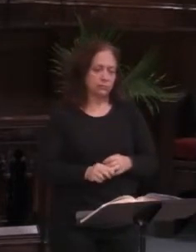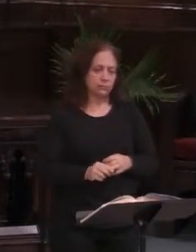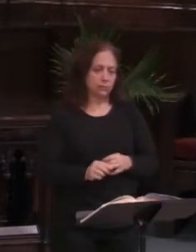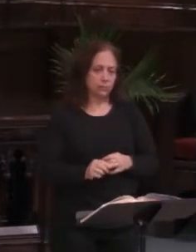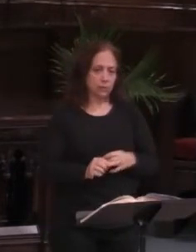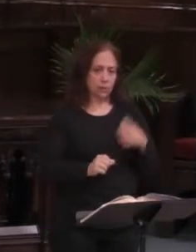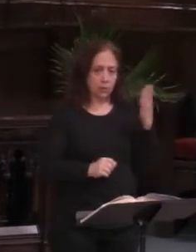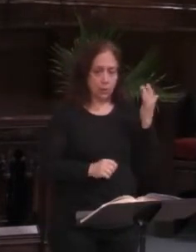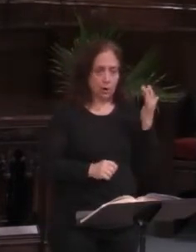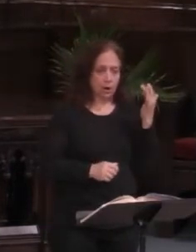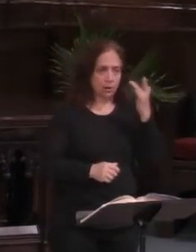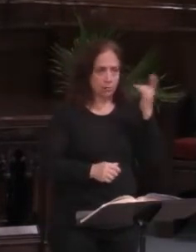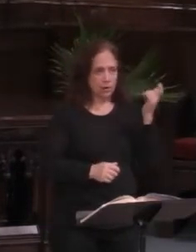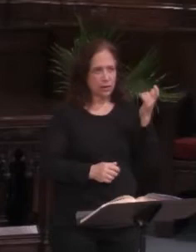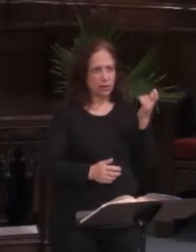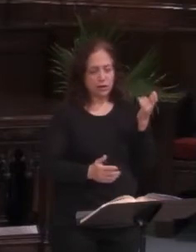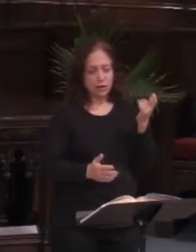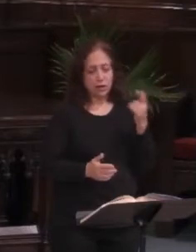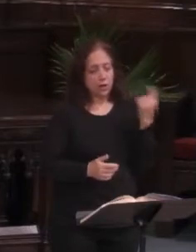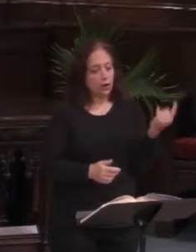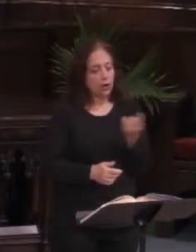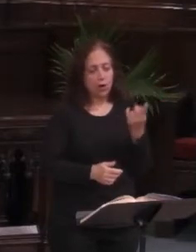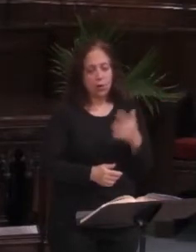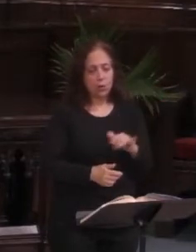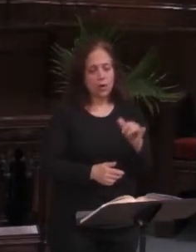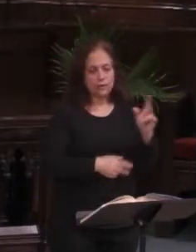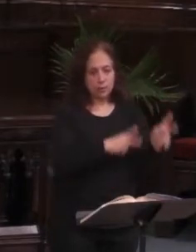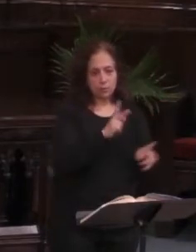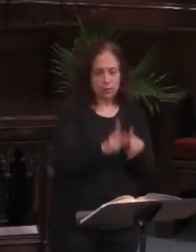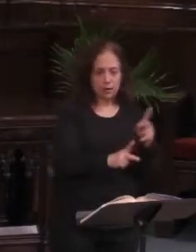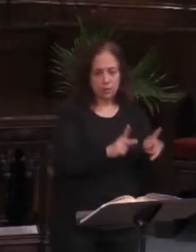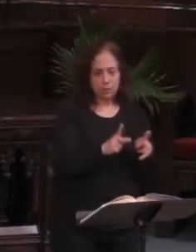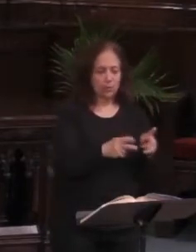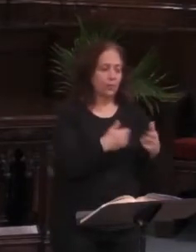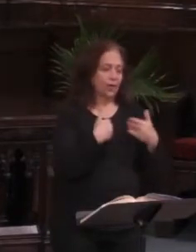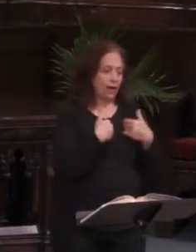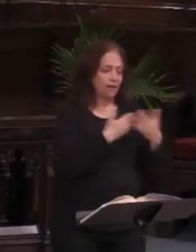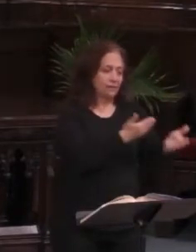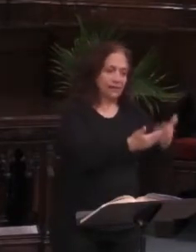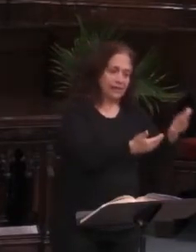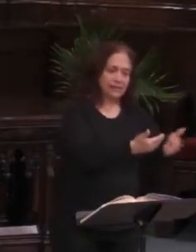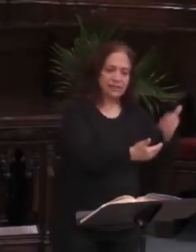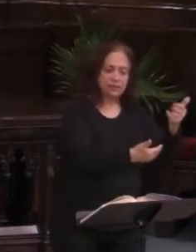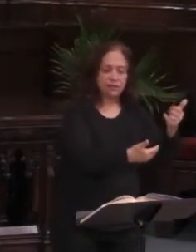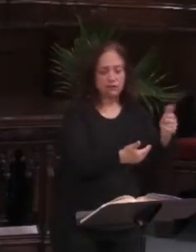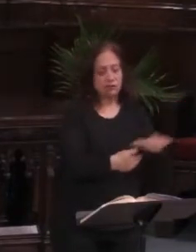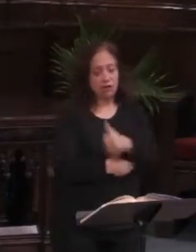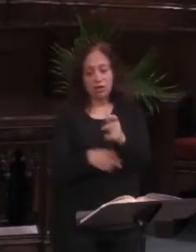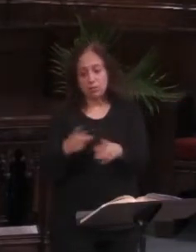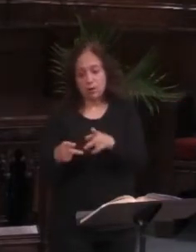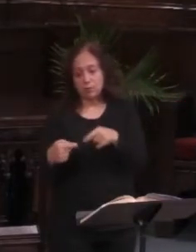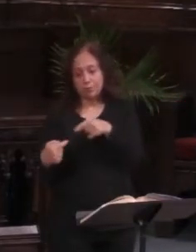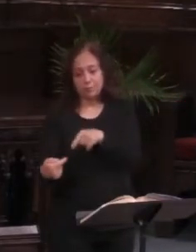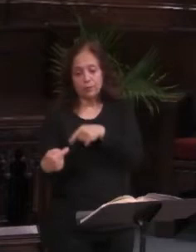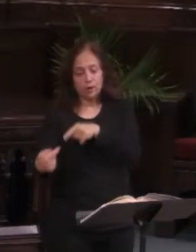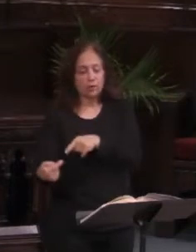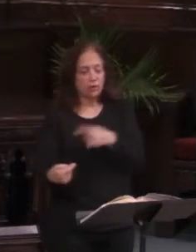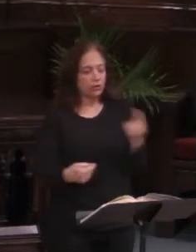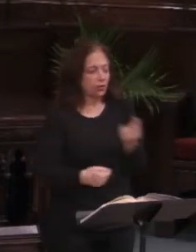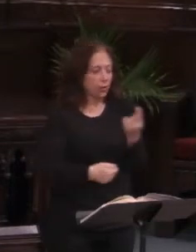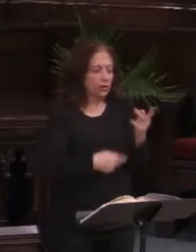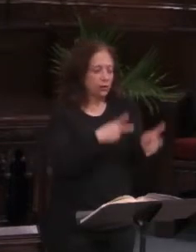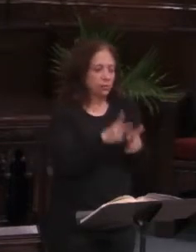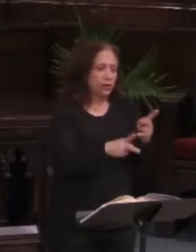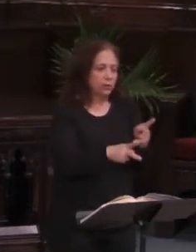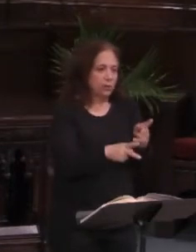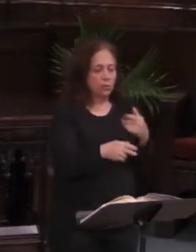You see, there will always be people who have it easier than others. There will always be people who have